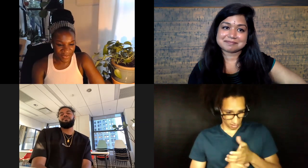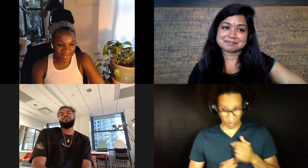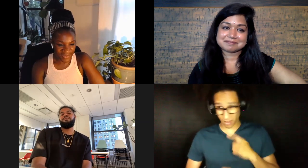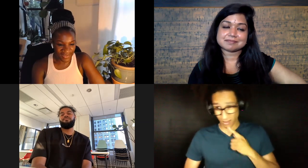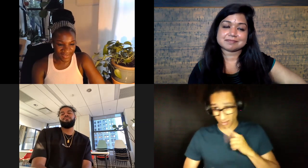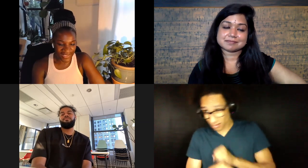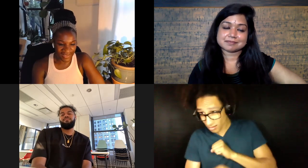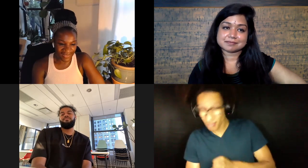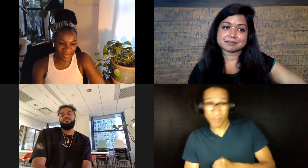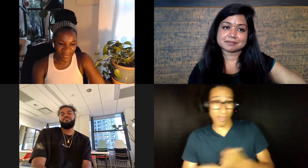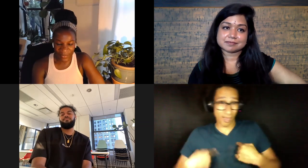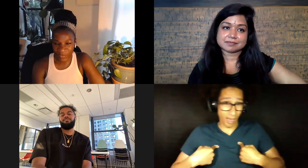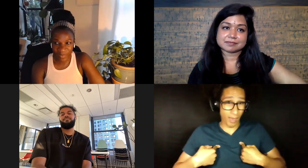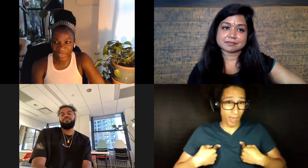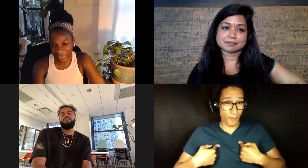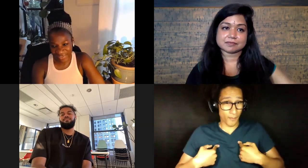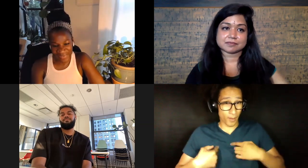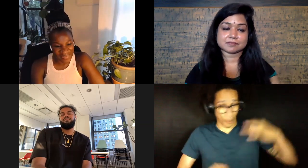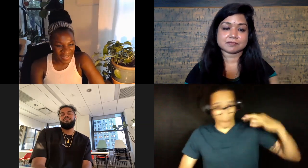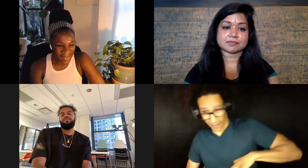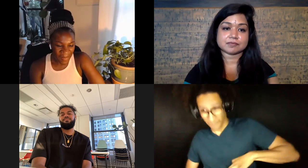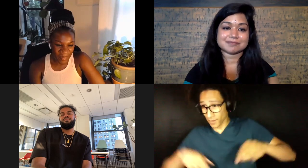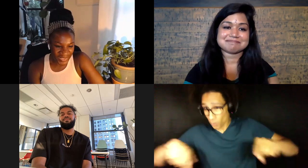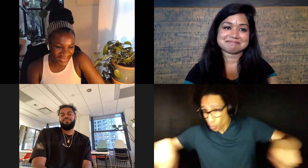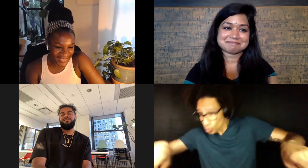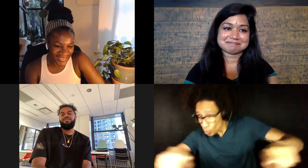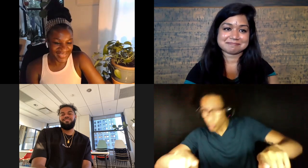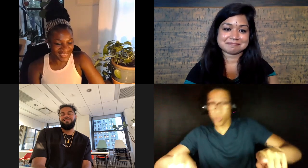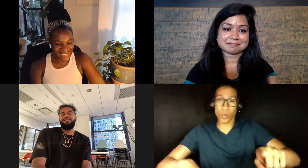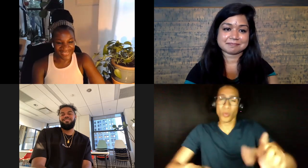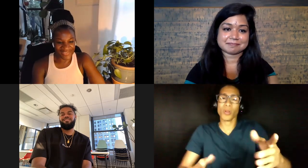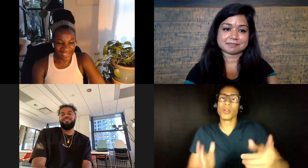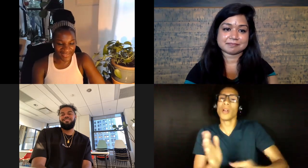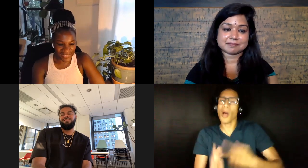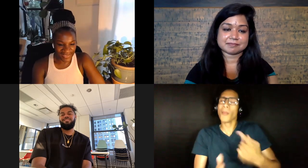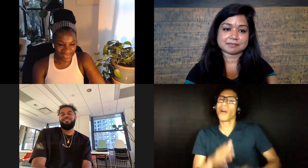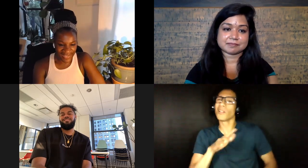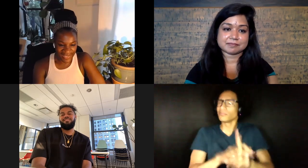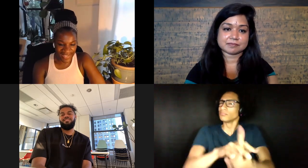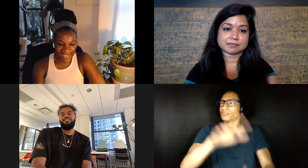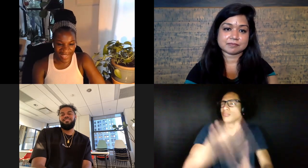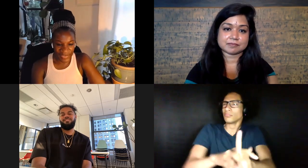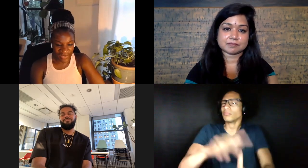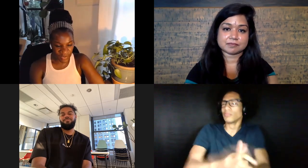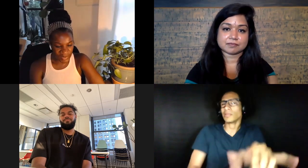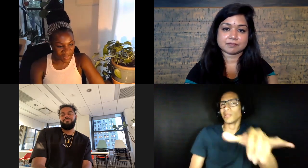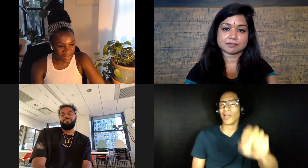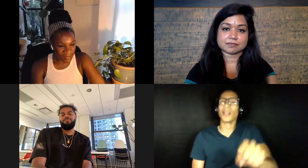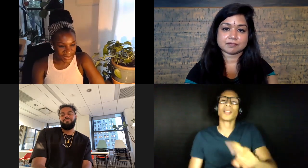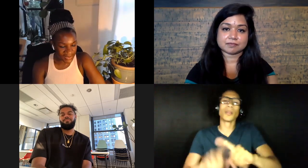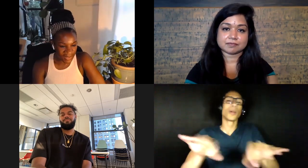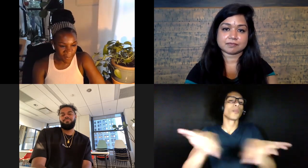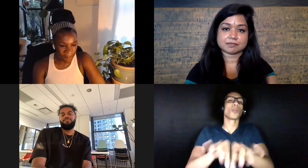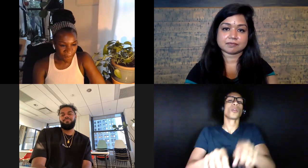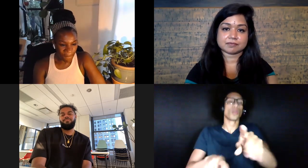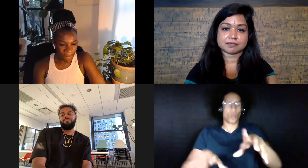footwear company, and I'm giving back, free sneakers to labor workers. The people who stand up